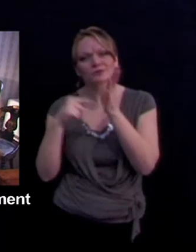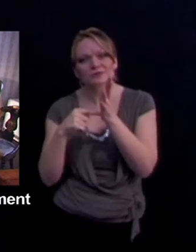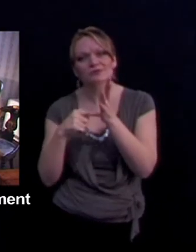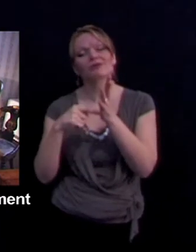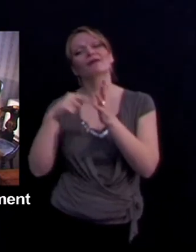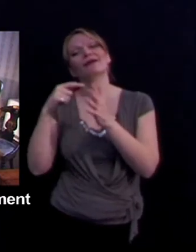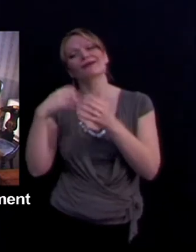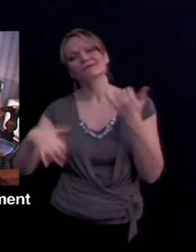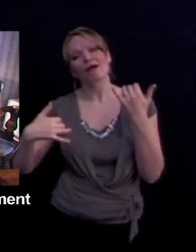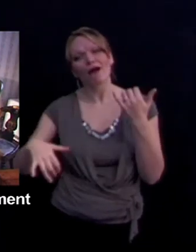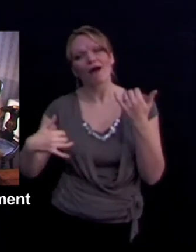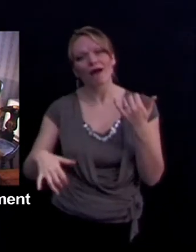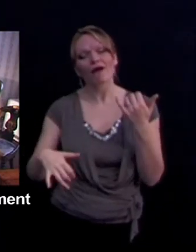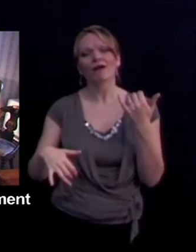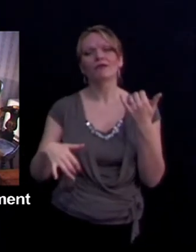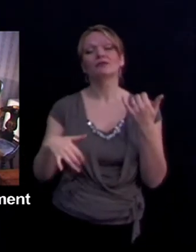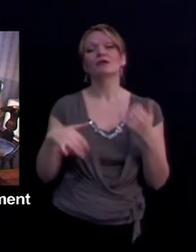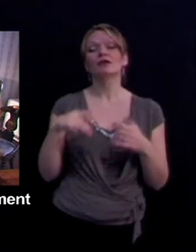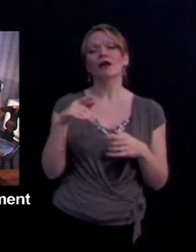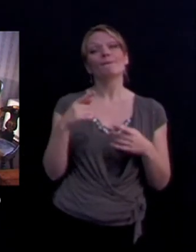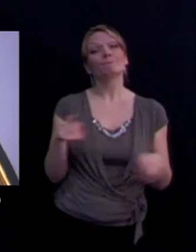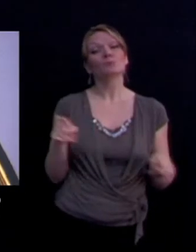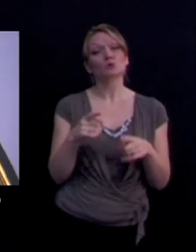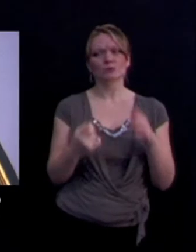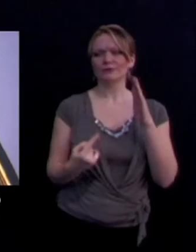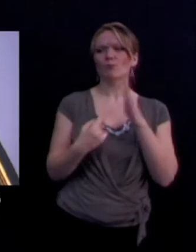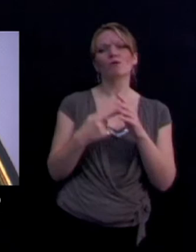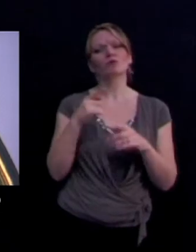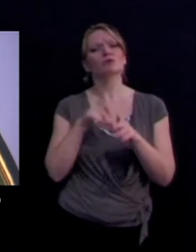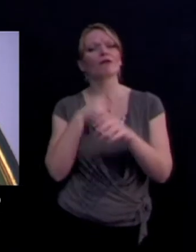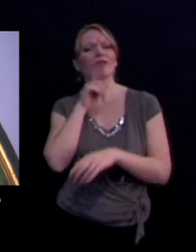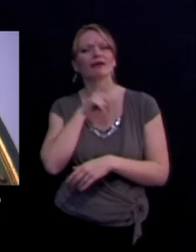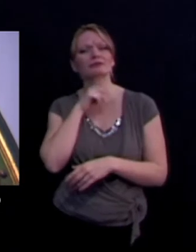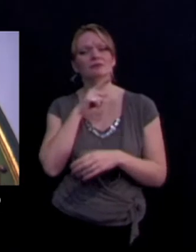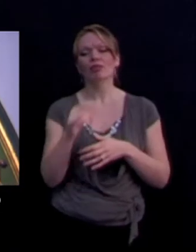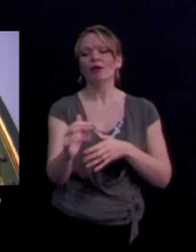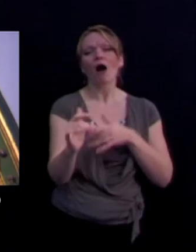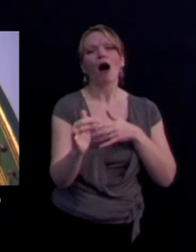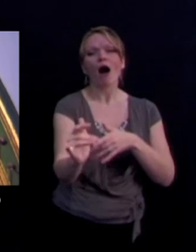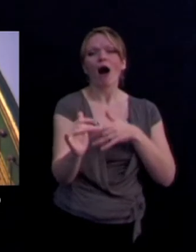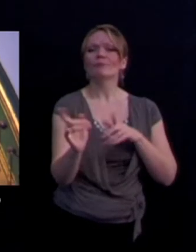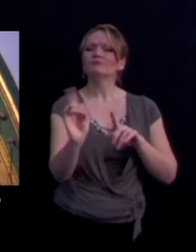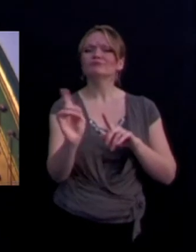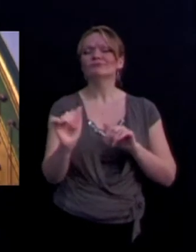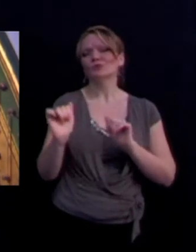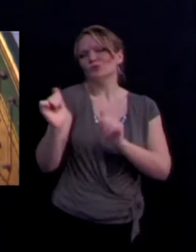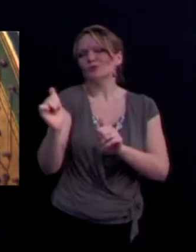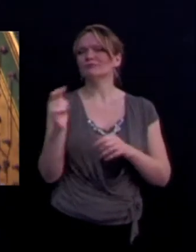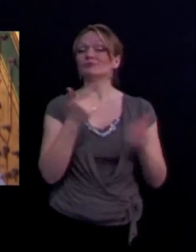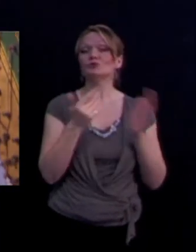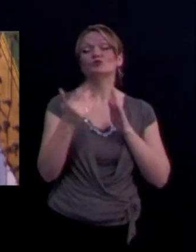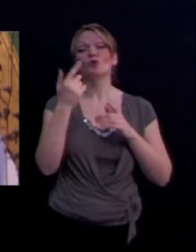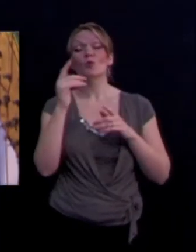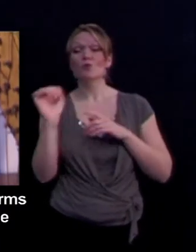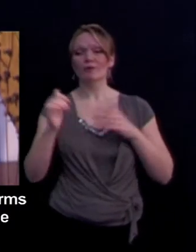Music was an important accomplishment for young ladies at the time. The harp in particular was said to enable a young lady not only to show off her